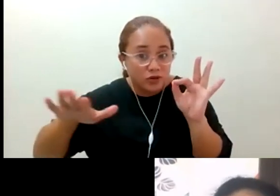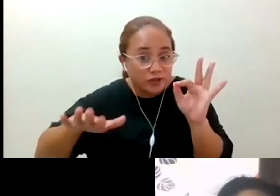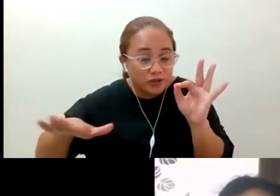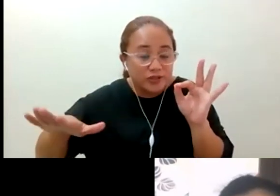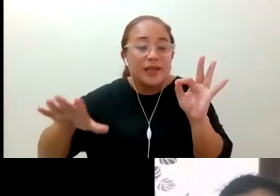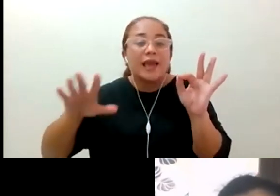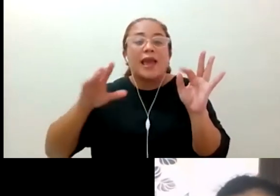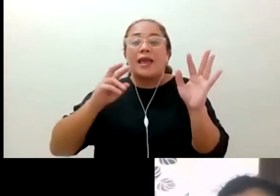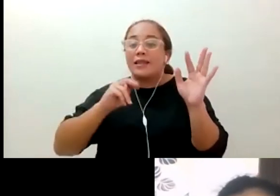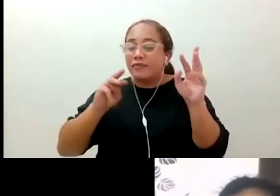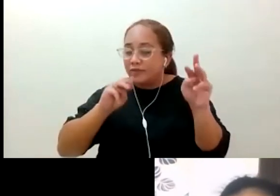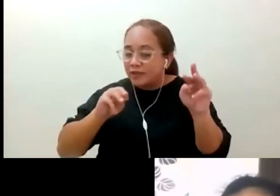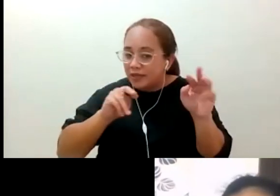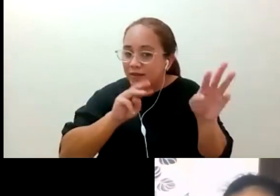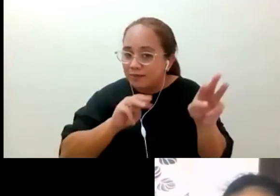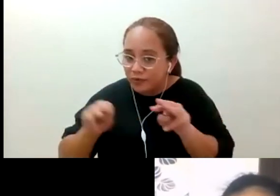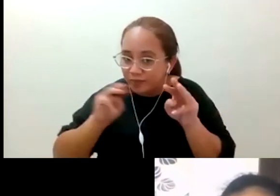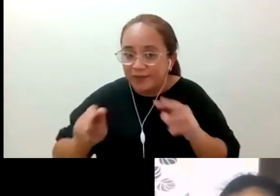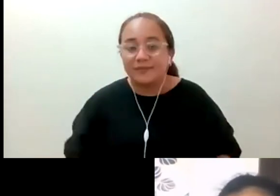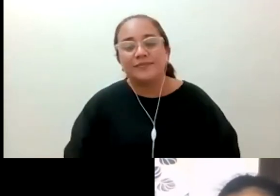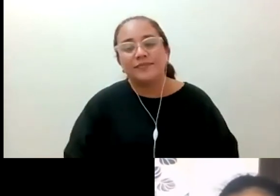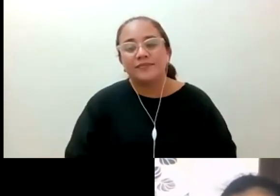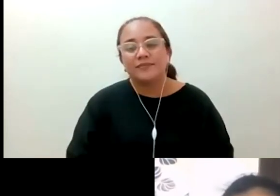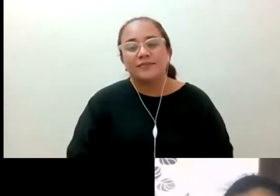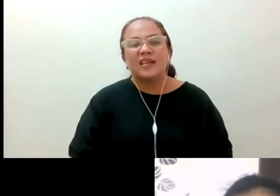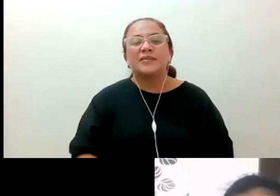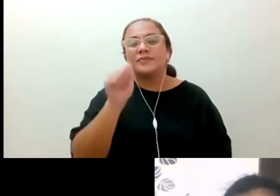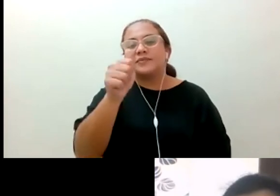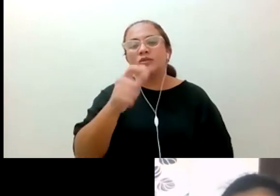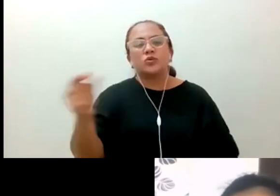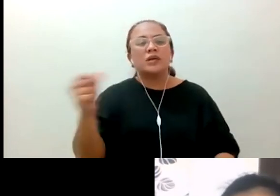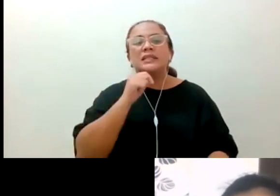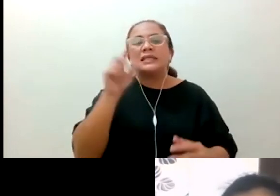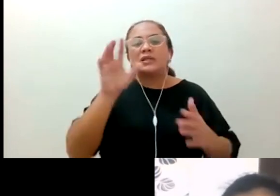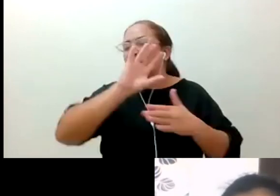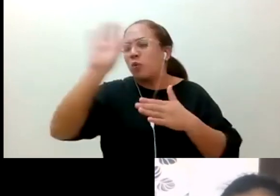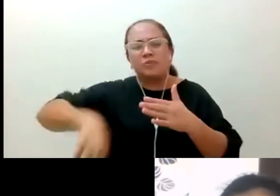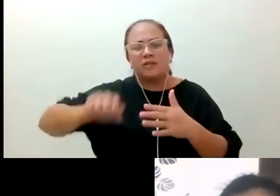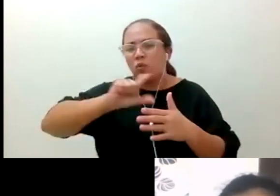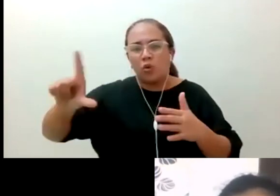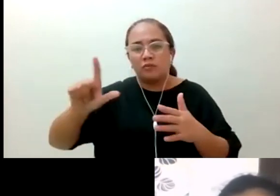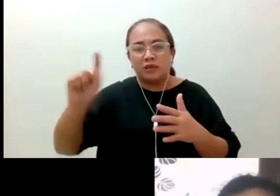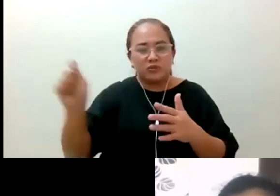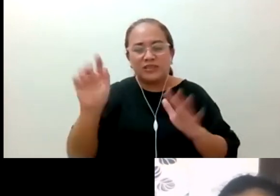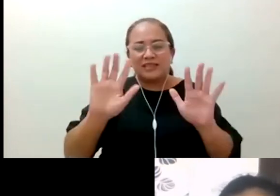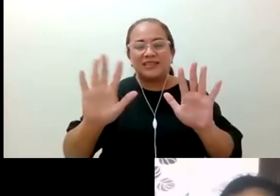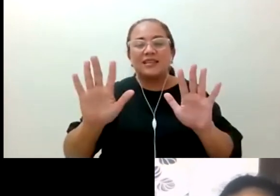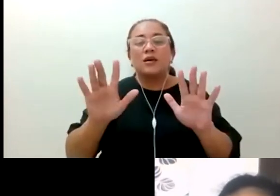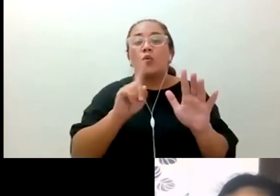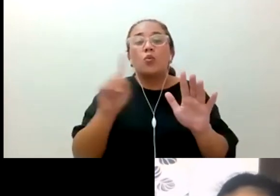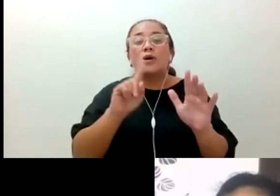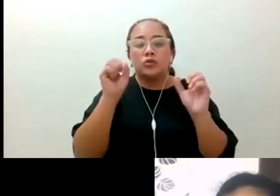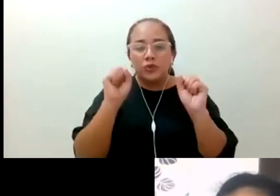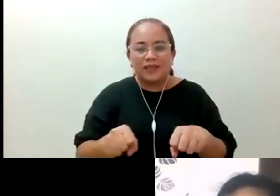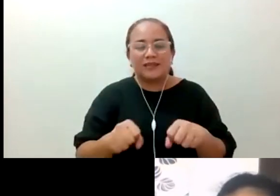if necessary, movement. Just do what you can. You don't have to finish everything by Tuesday. But